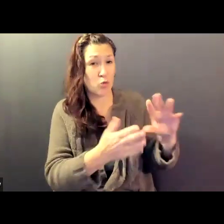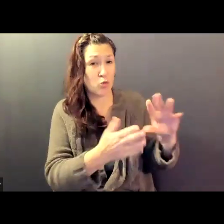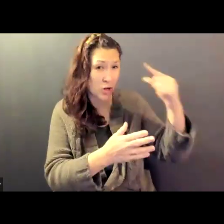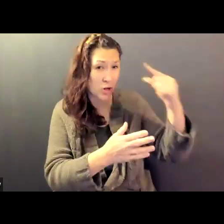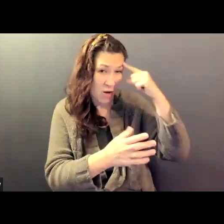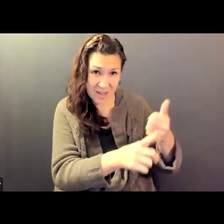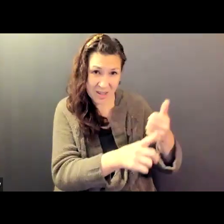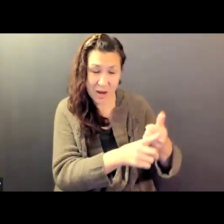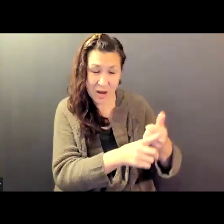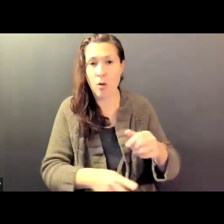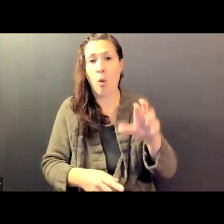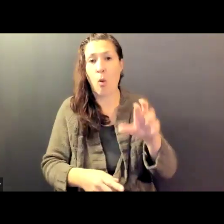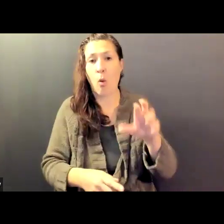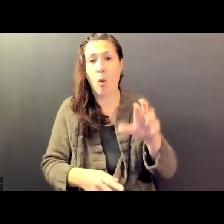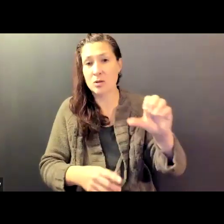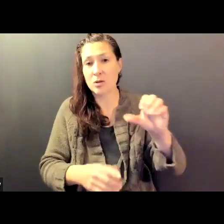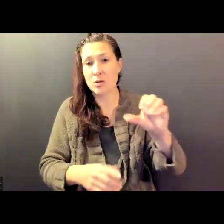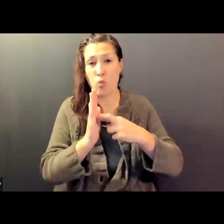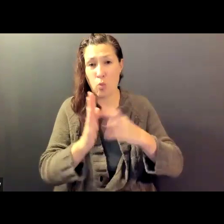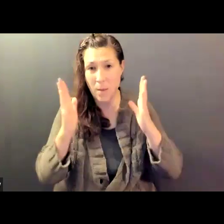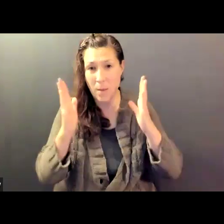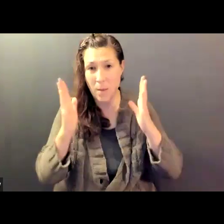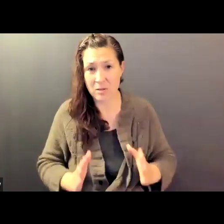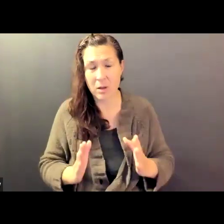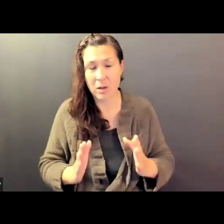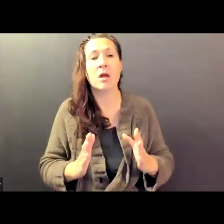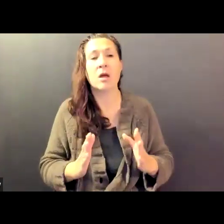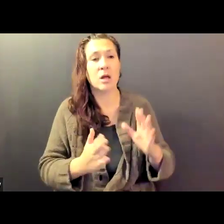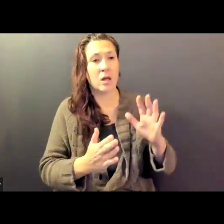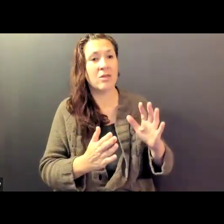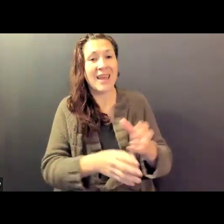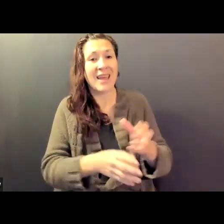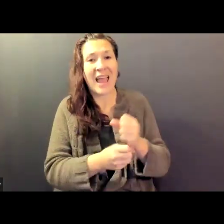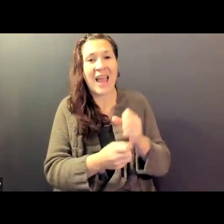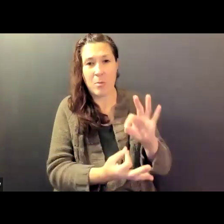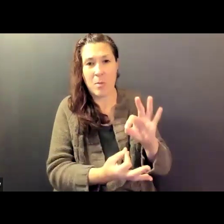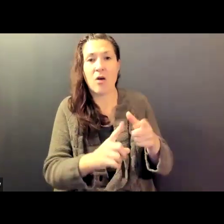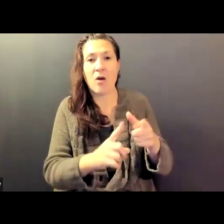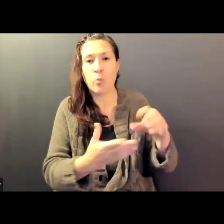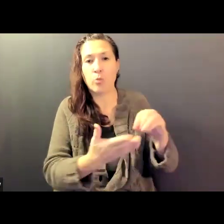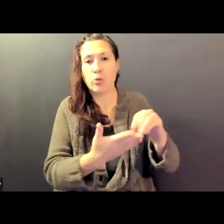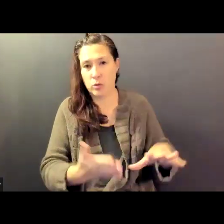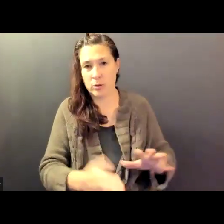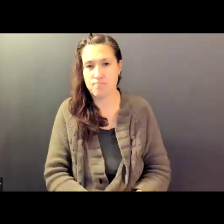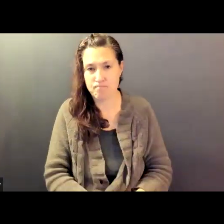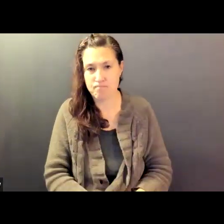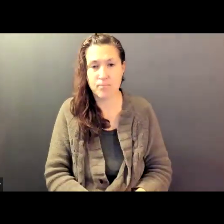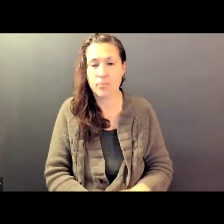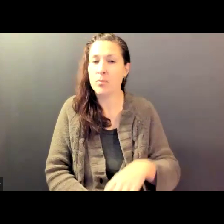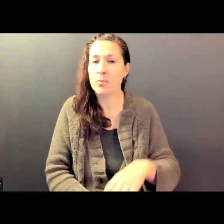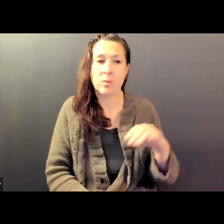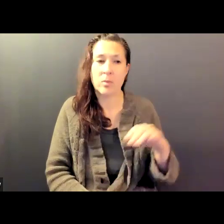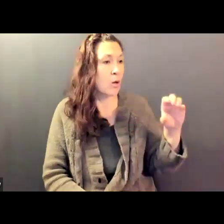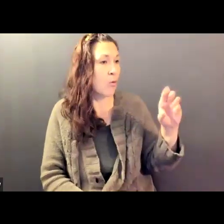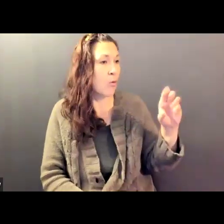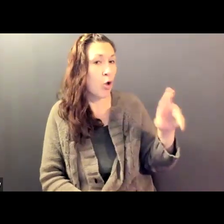site council rep, that schools are getting that feedback, school leaders are getting that feedback. thank you. I would